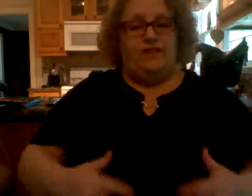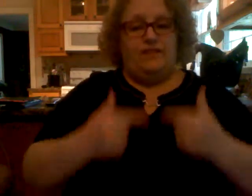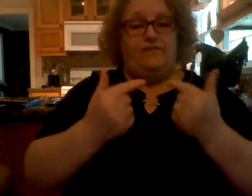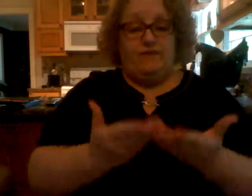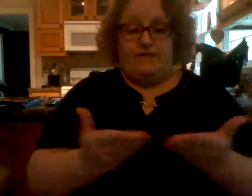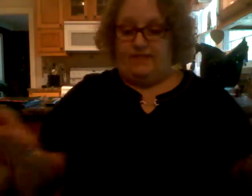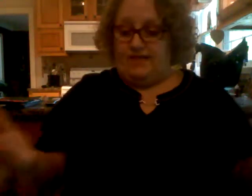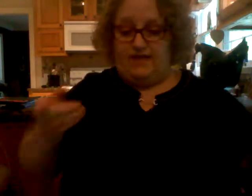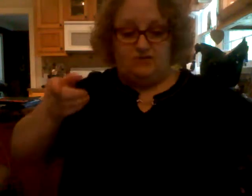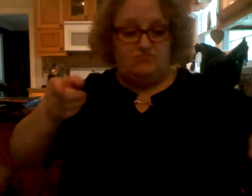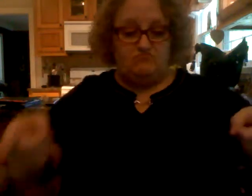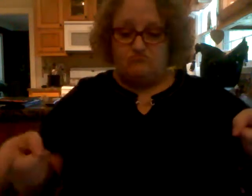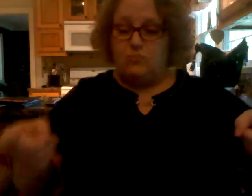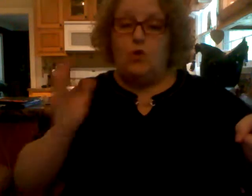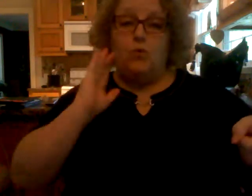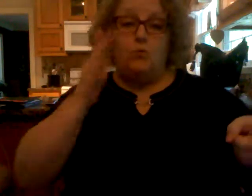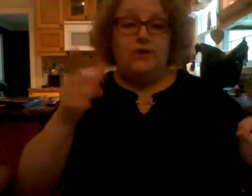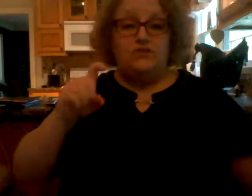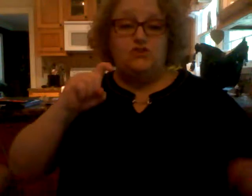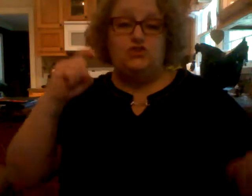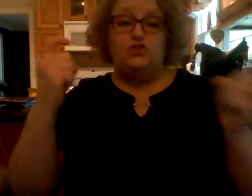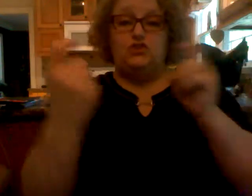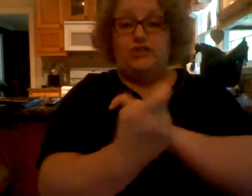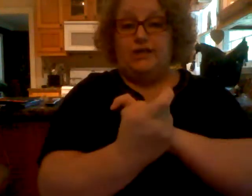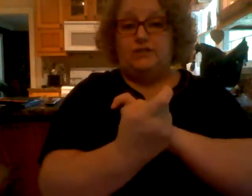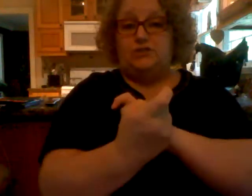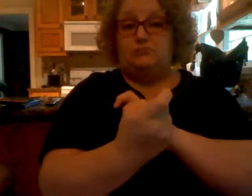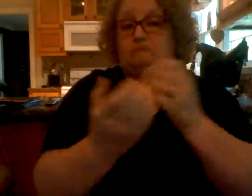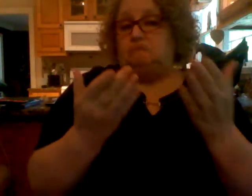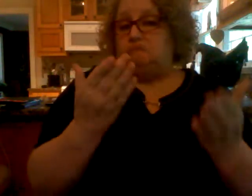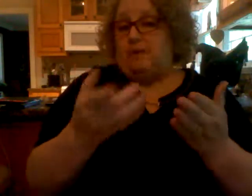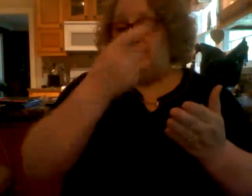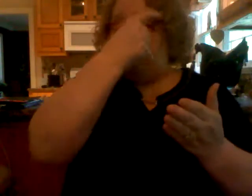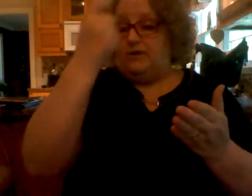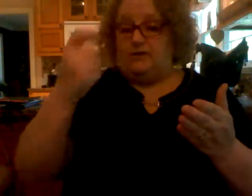directly because of other organisms or indirectly because of other organisms.